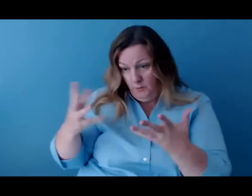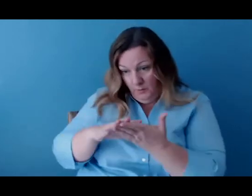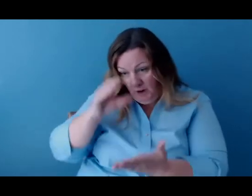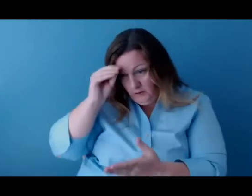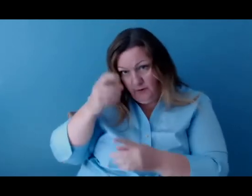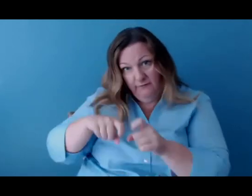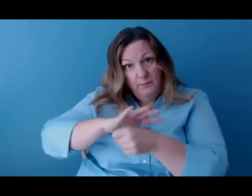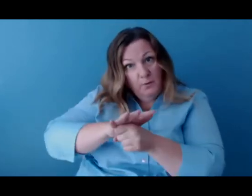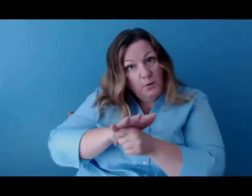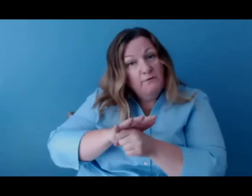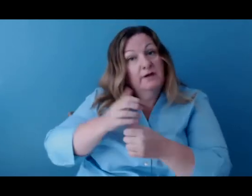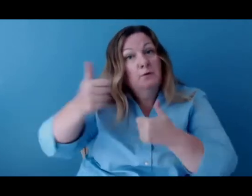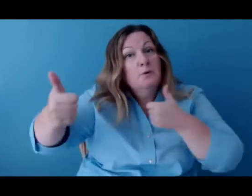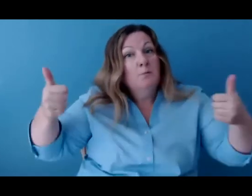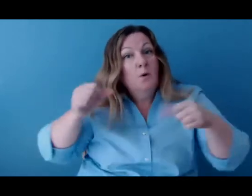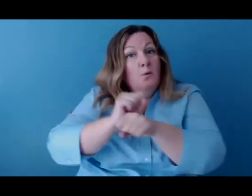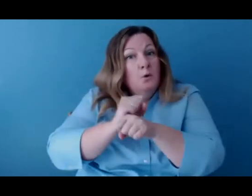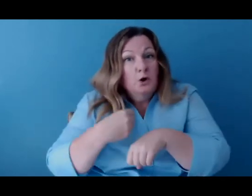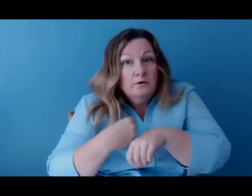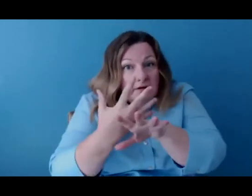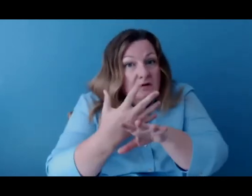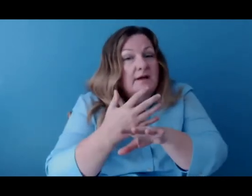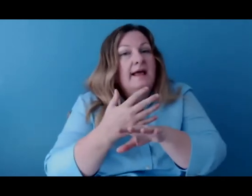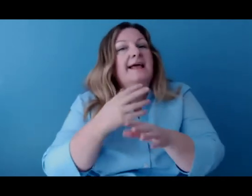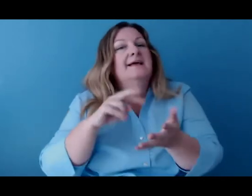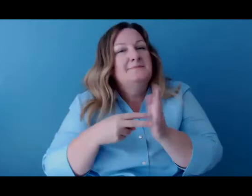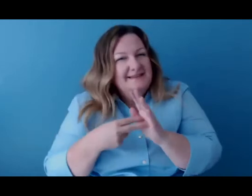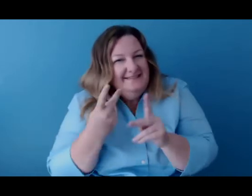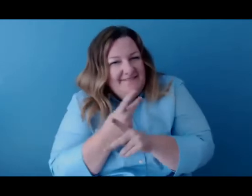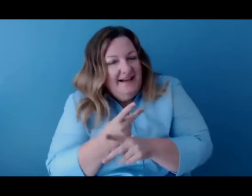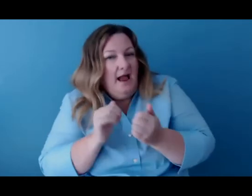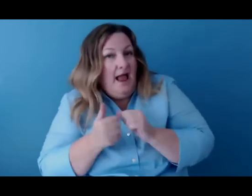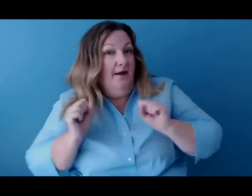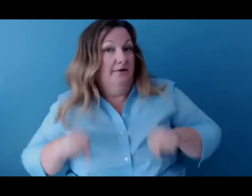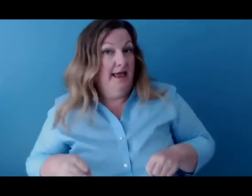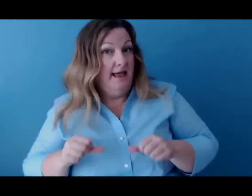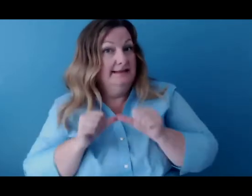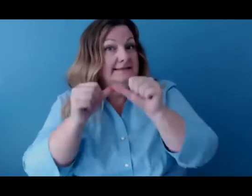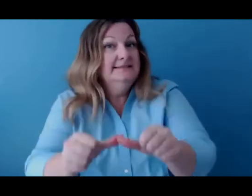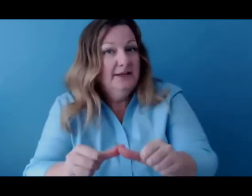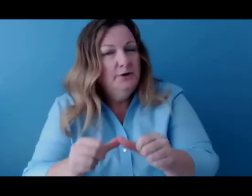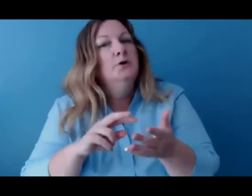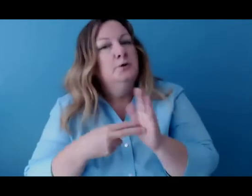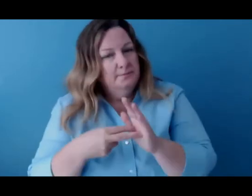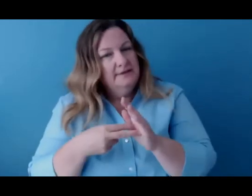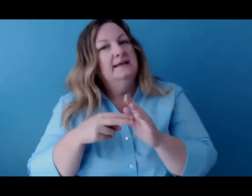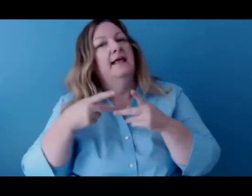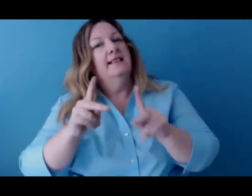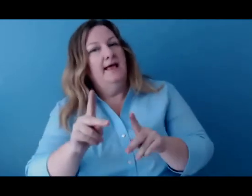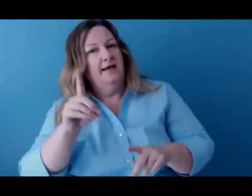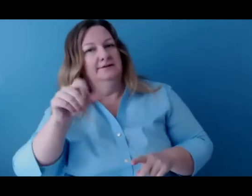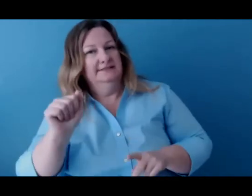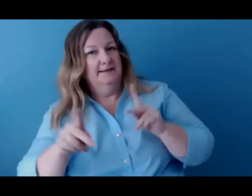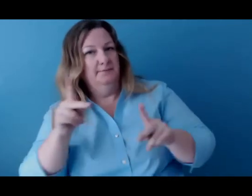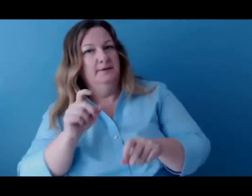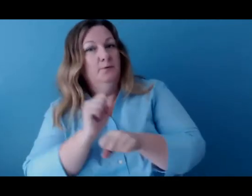and open up these opportunities so more people can kind of get into the world, because you know employees will have a